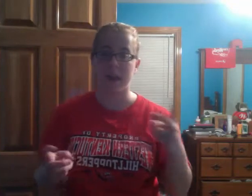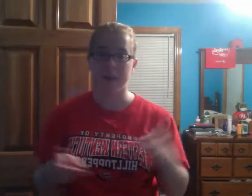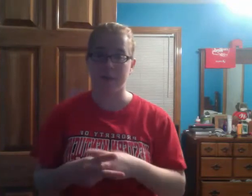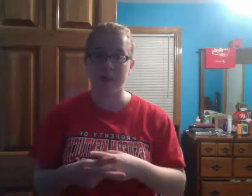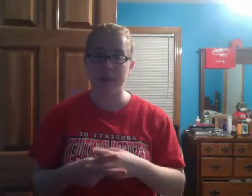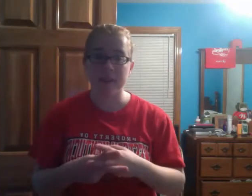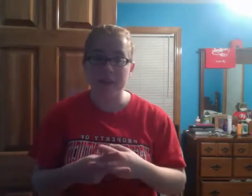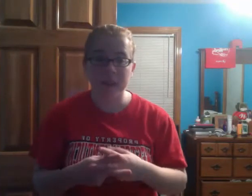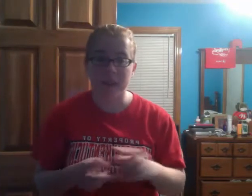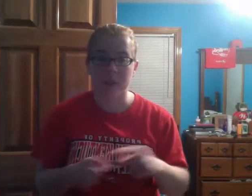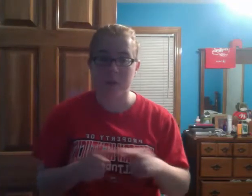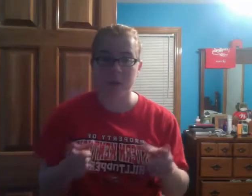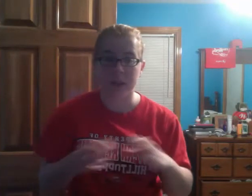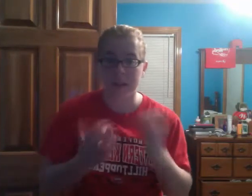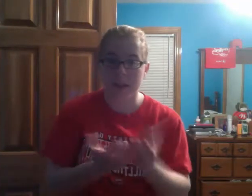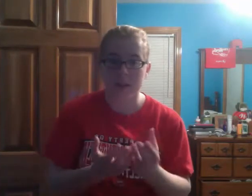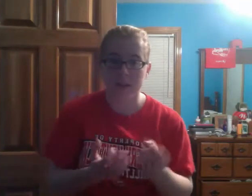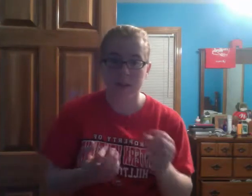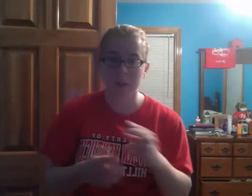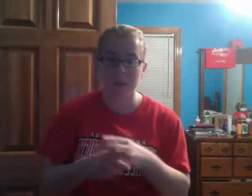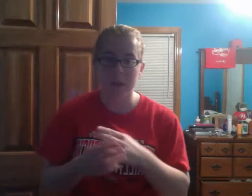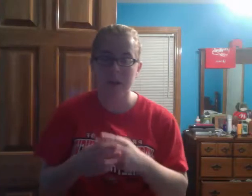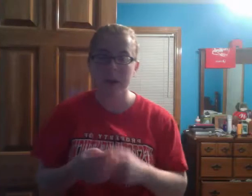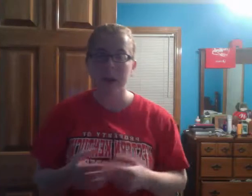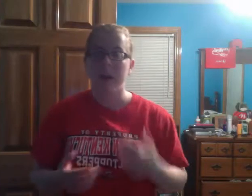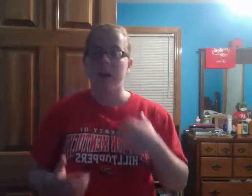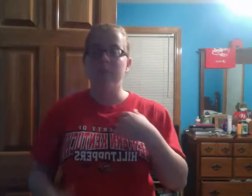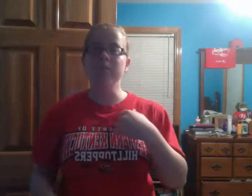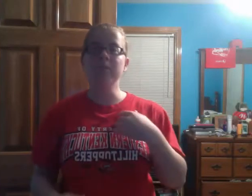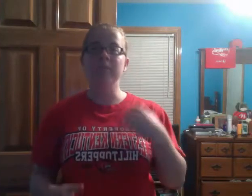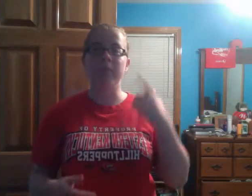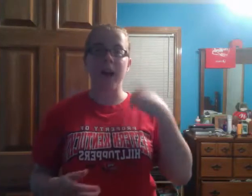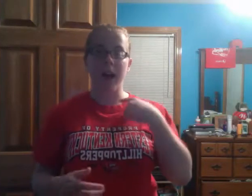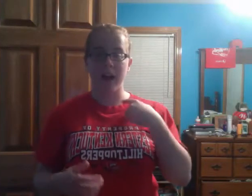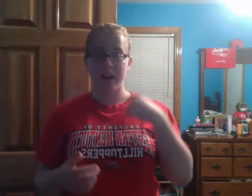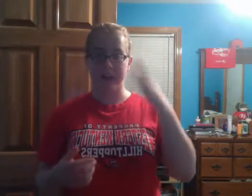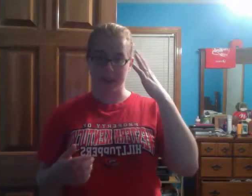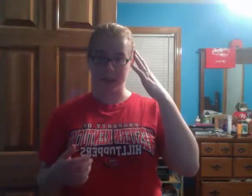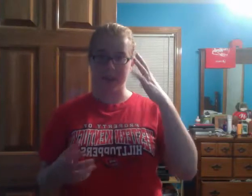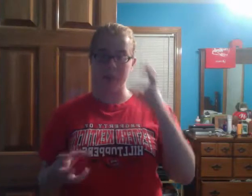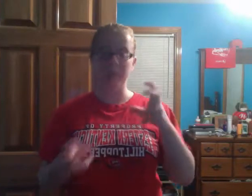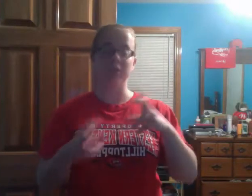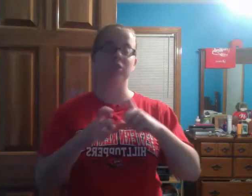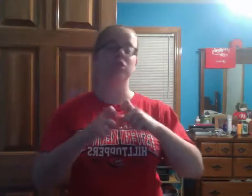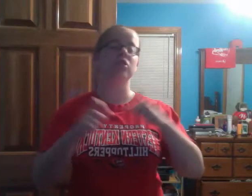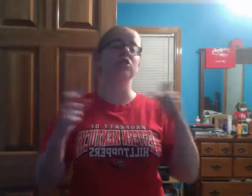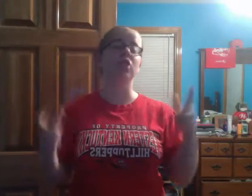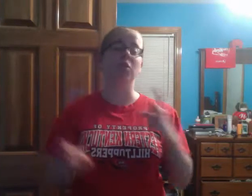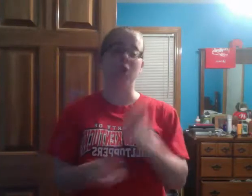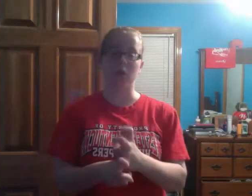have sex between classes or something, I think that would be so hard